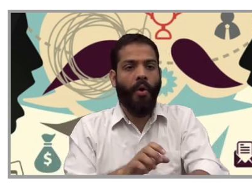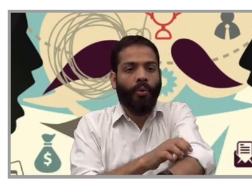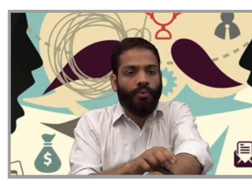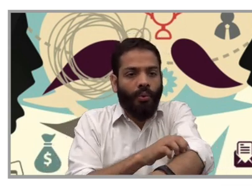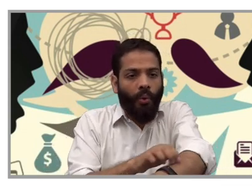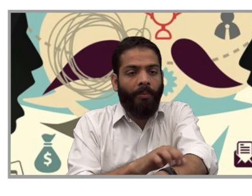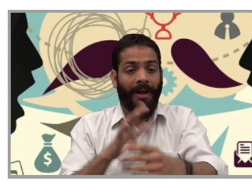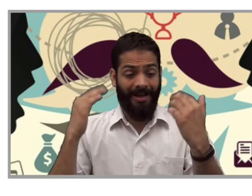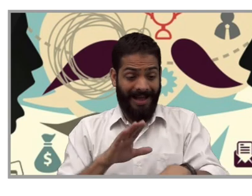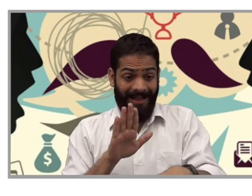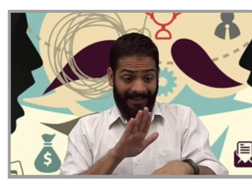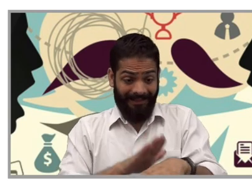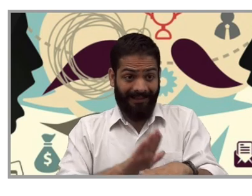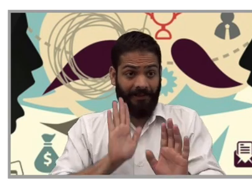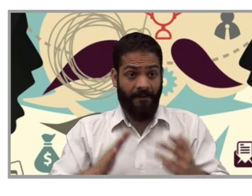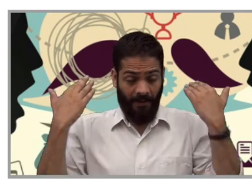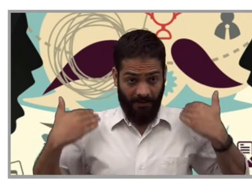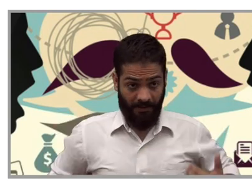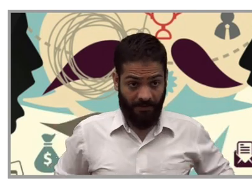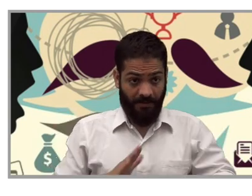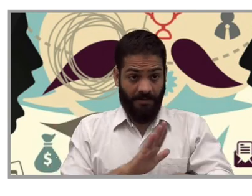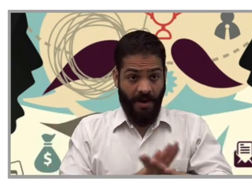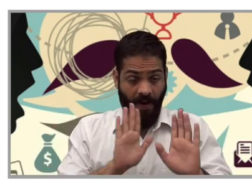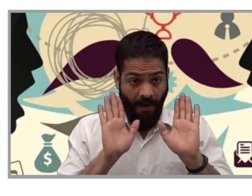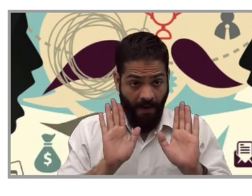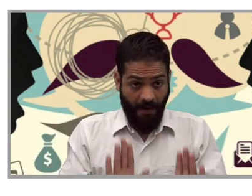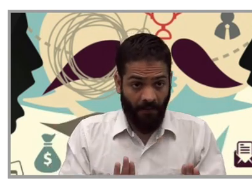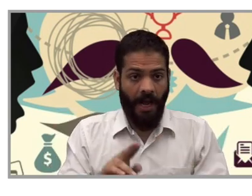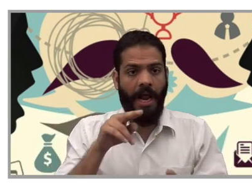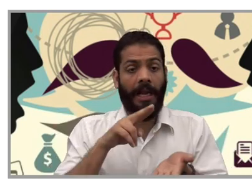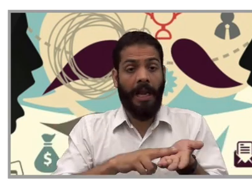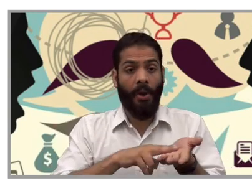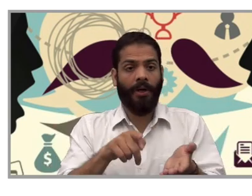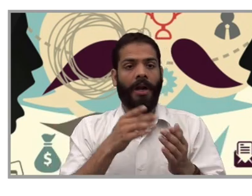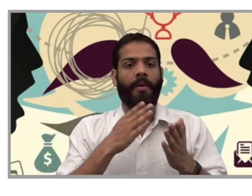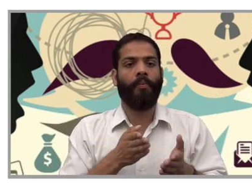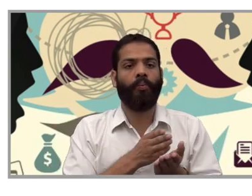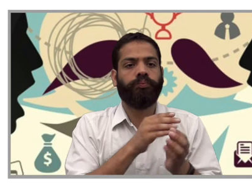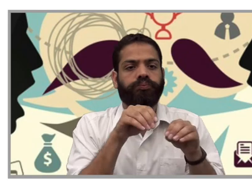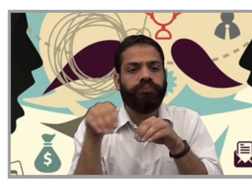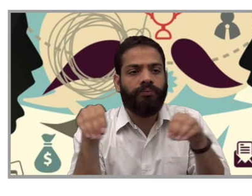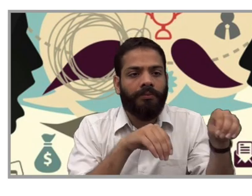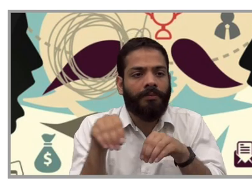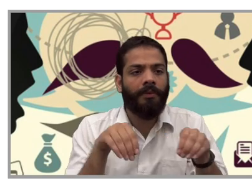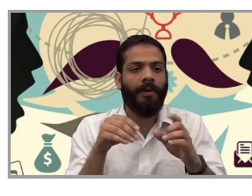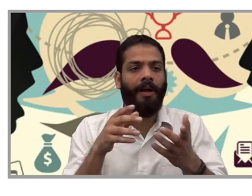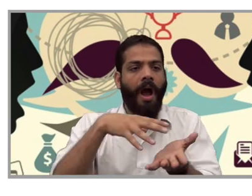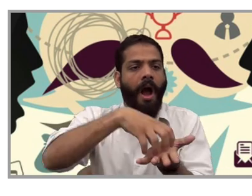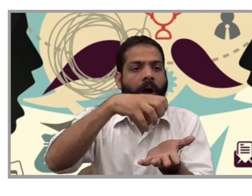etc. and the nouns with path movement like advertisement,